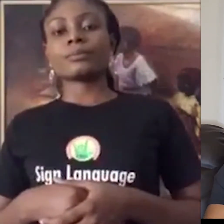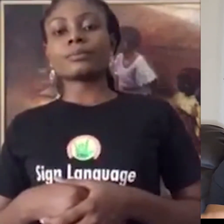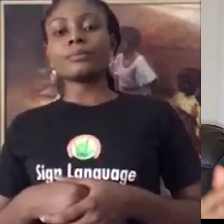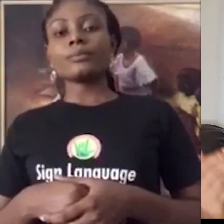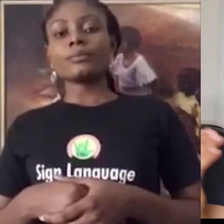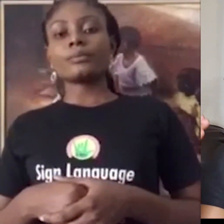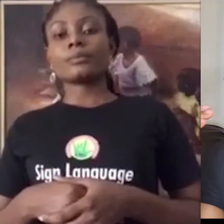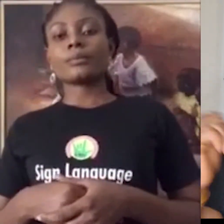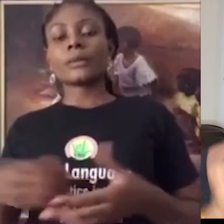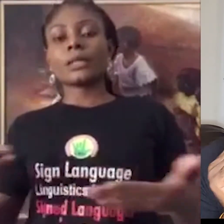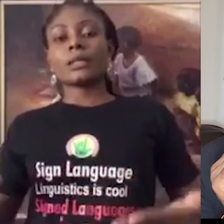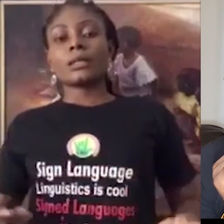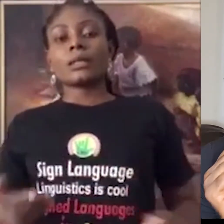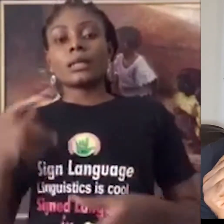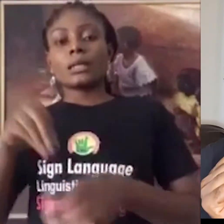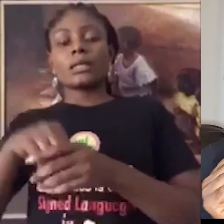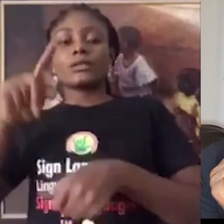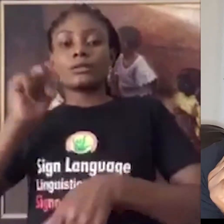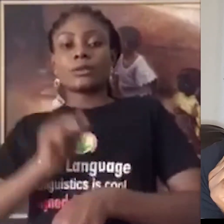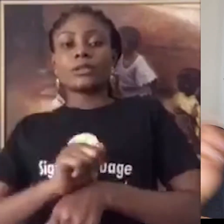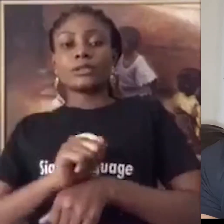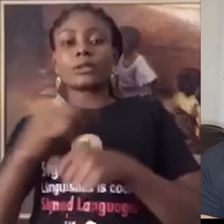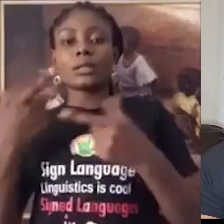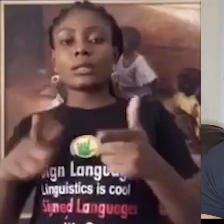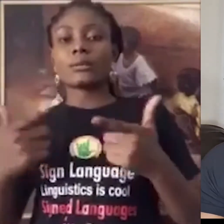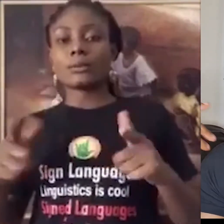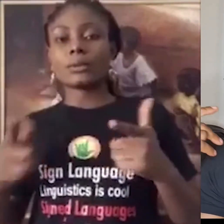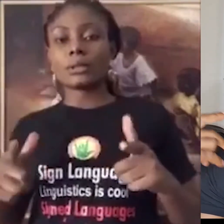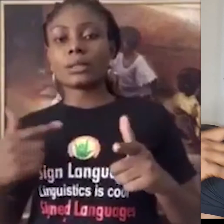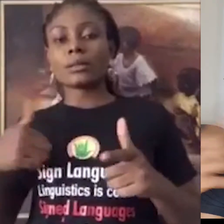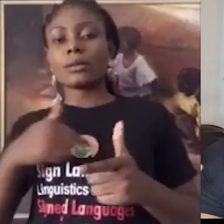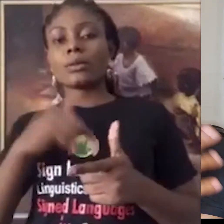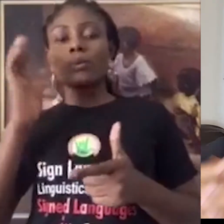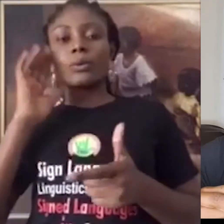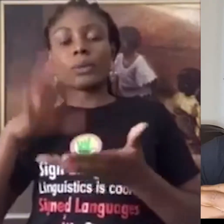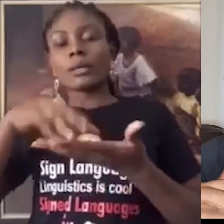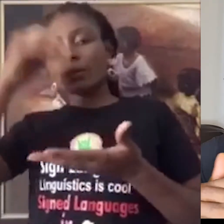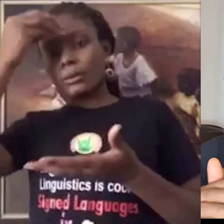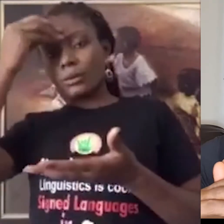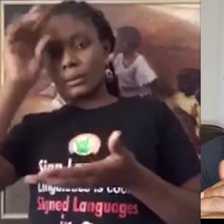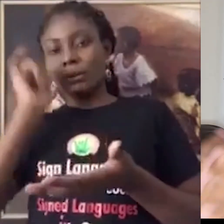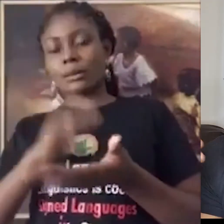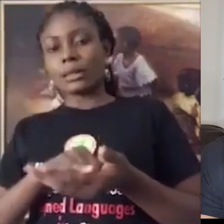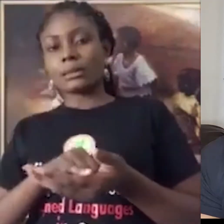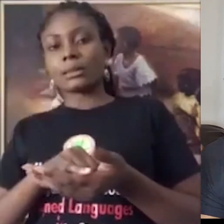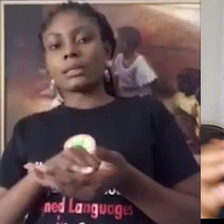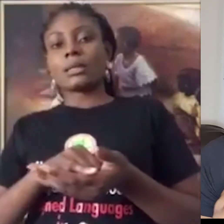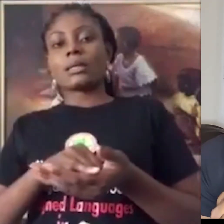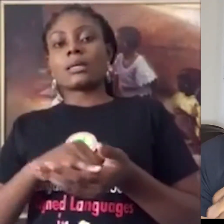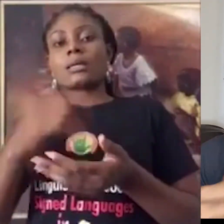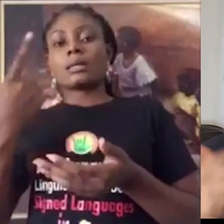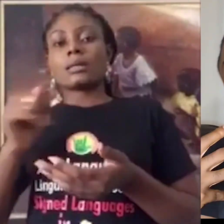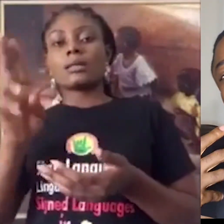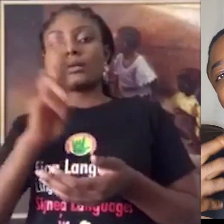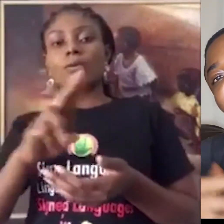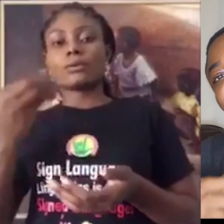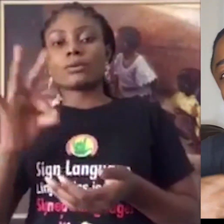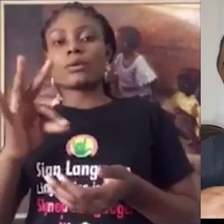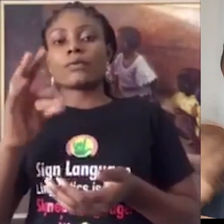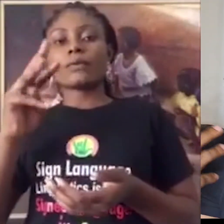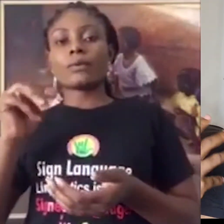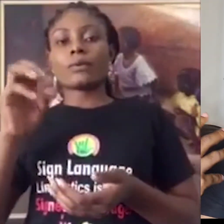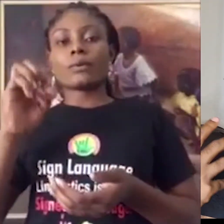Okay, in traditional linguistics we were taught that the airstream mechanism that is used in speech comes